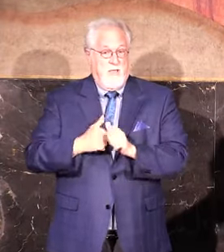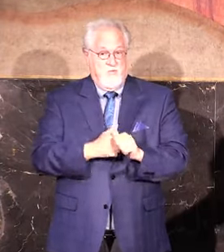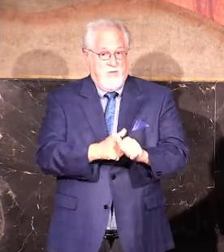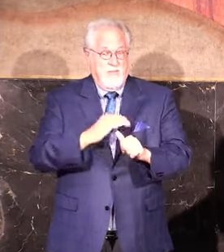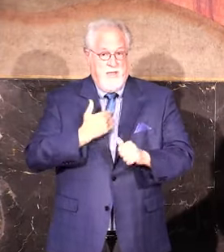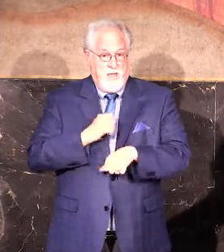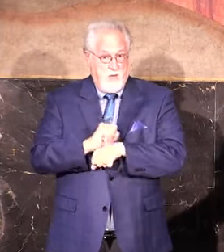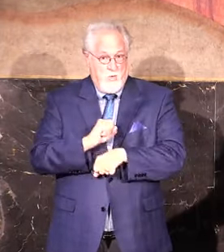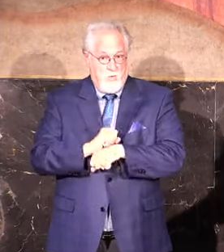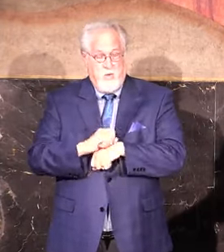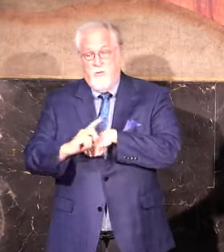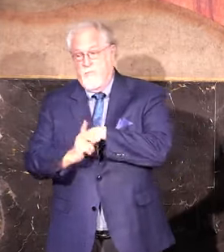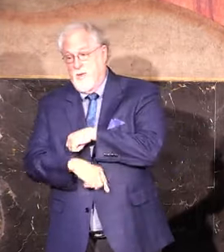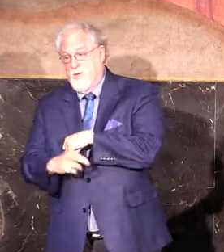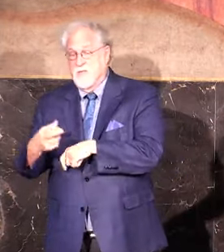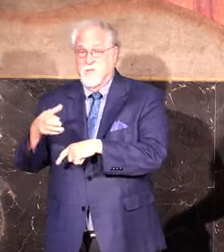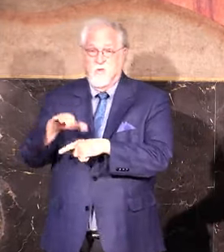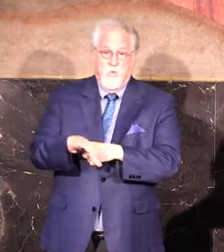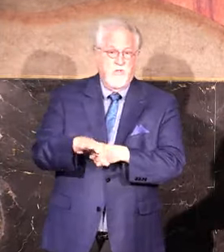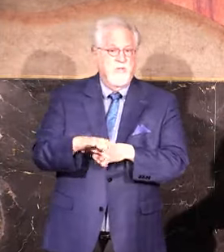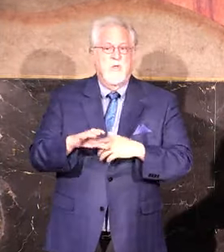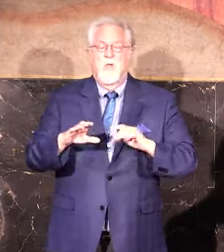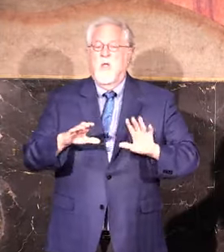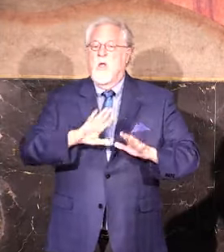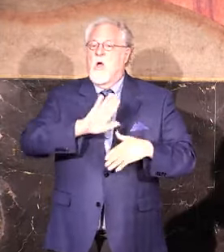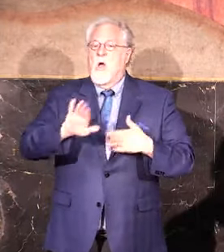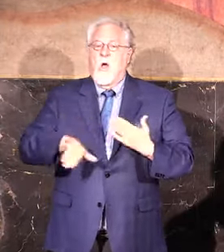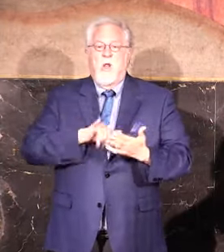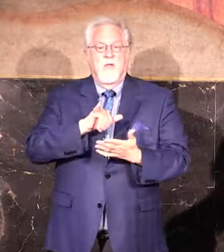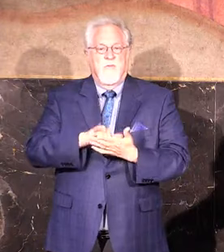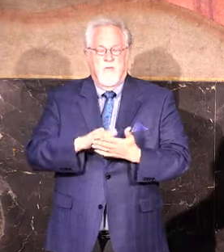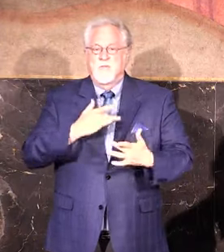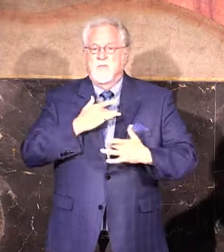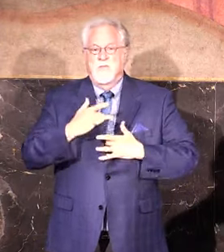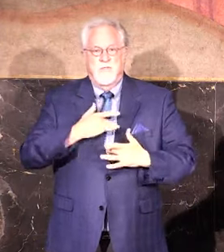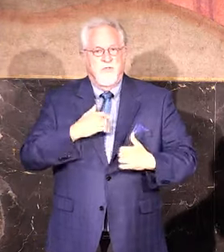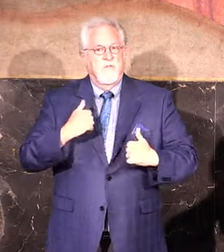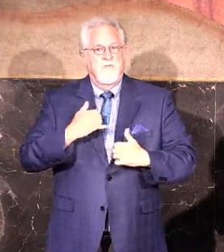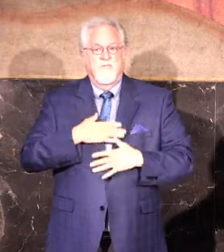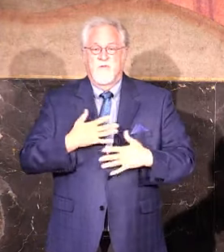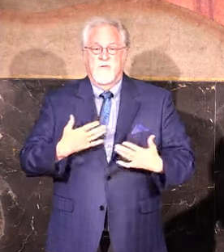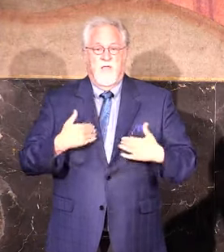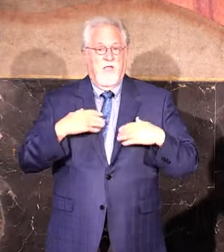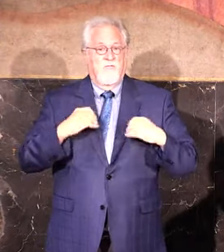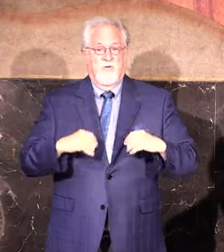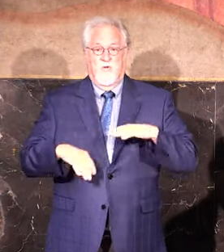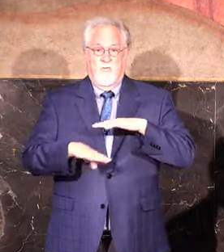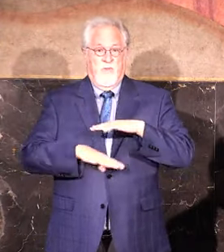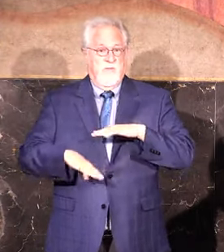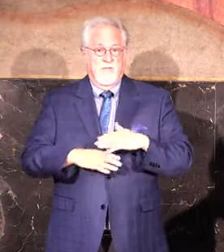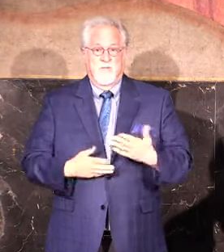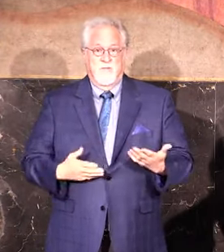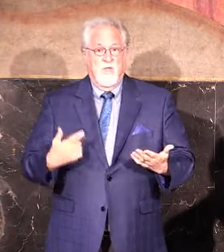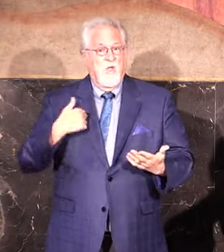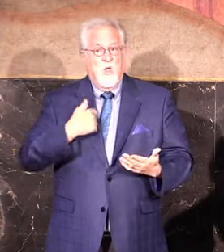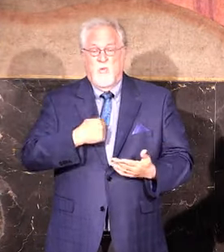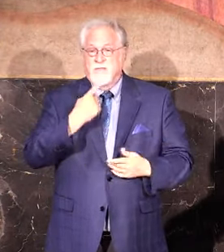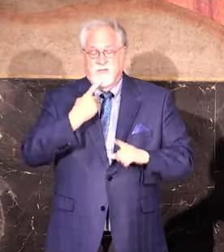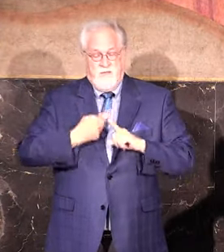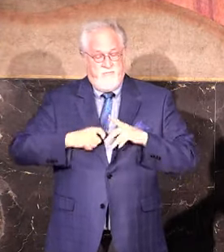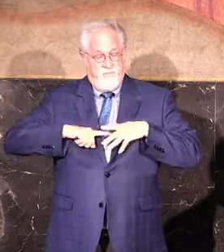there's going to be penalties or coercion, all of those concerns and fears are unfounded. We have said from the